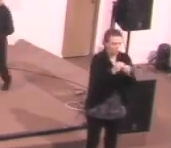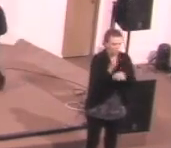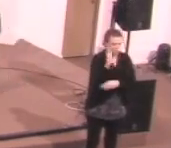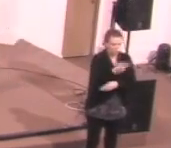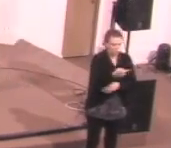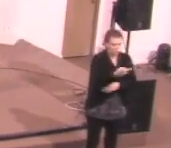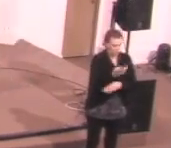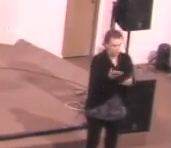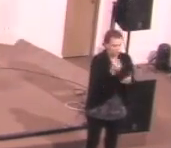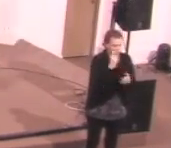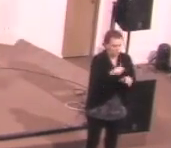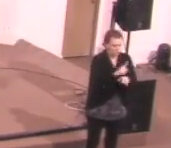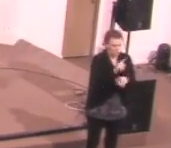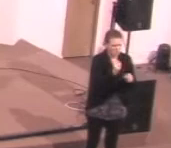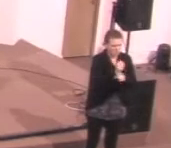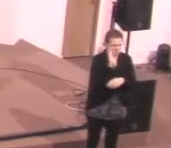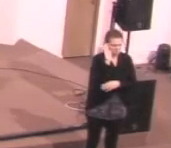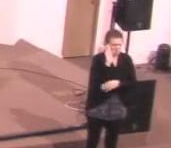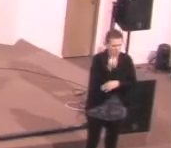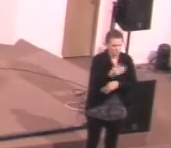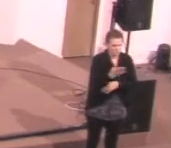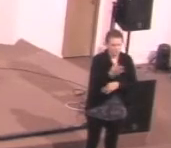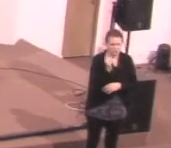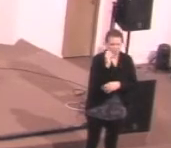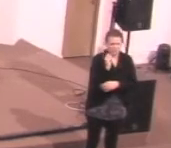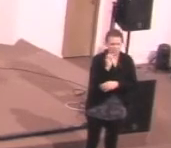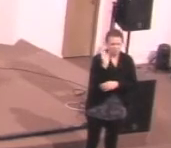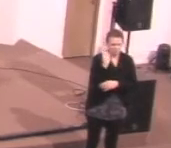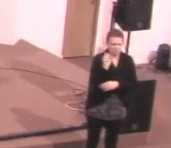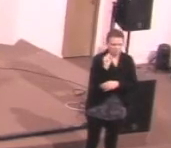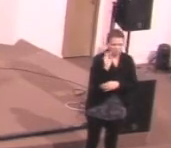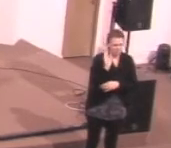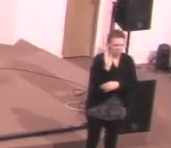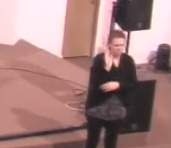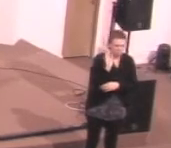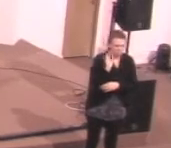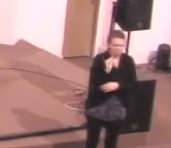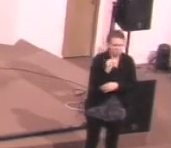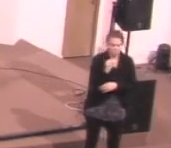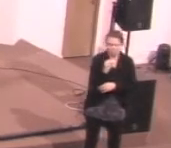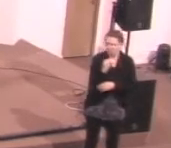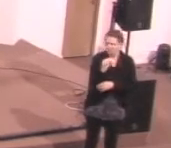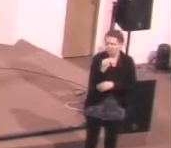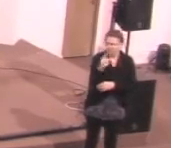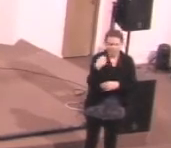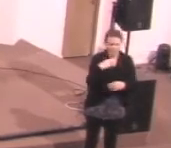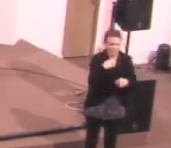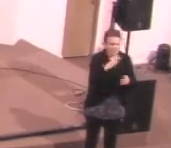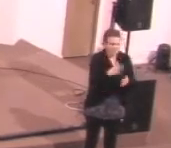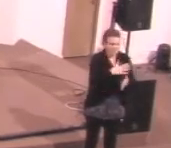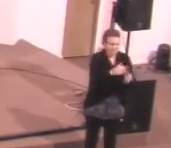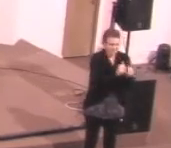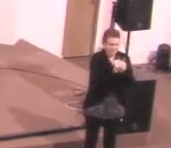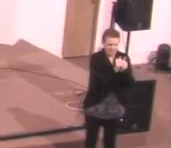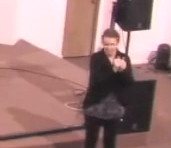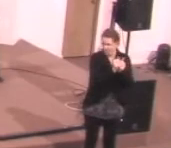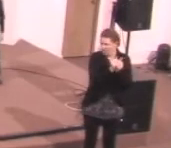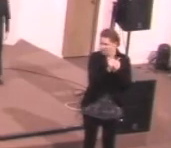Christmas program with joy. So we expect everybody to be up and singing and praising our Jesus with us.